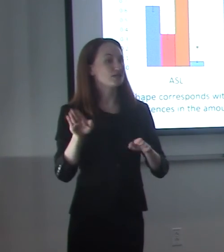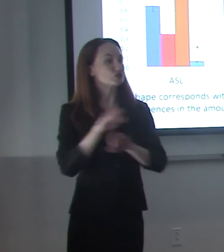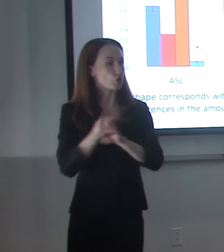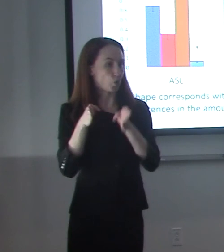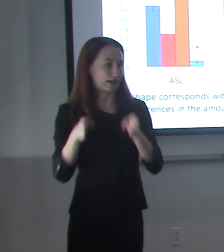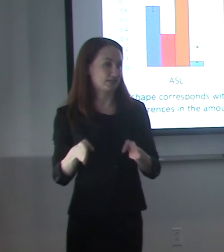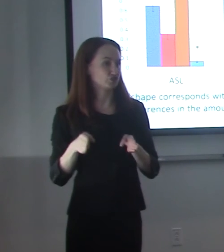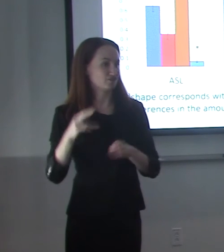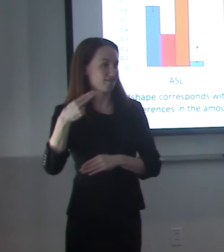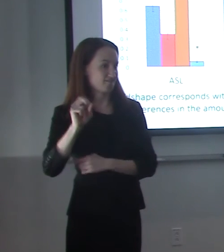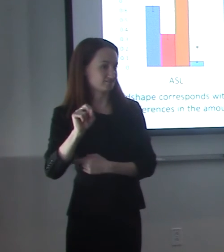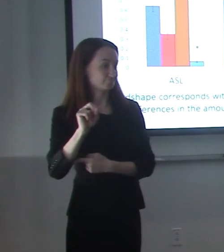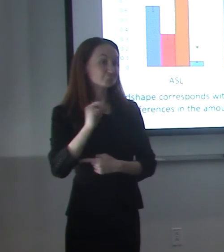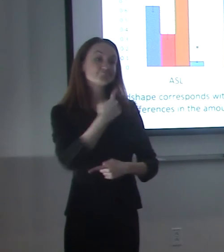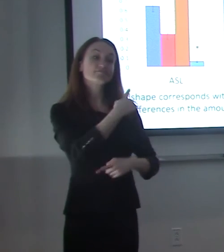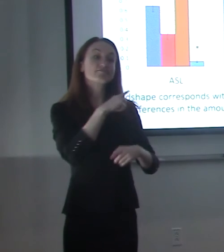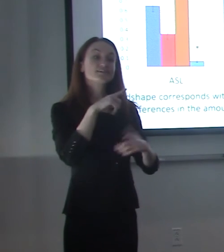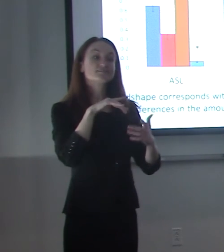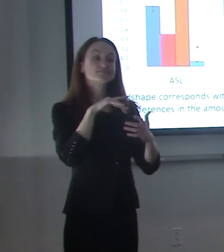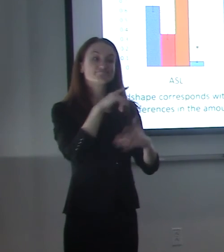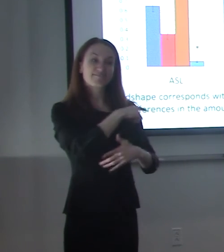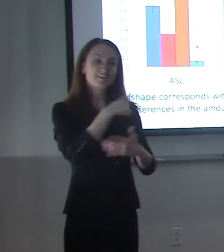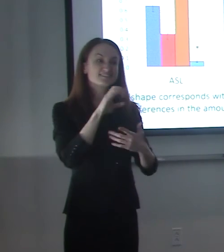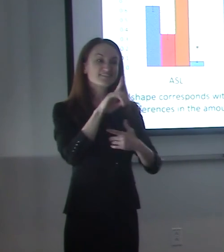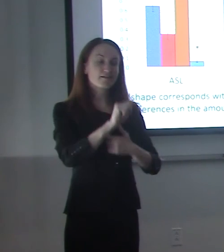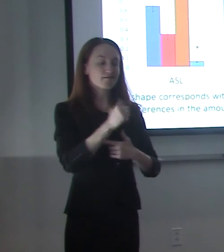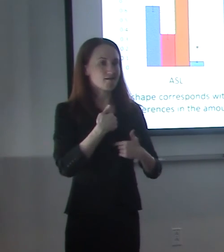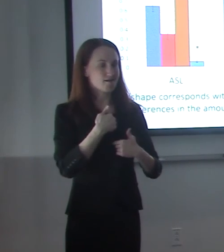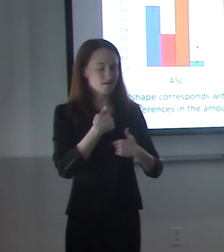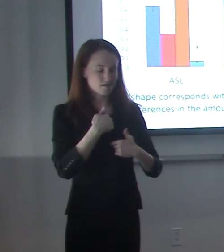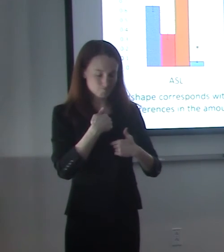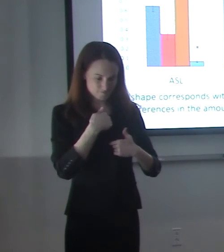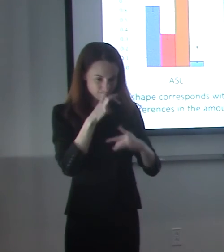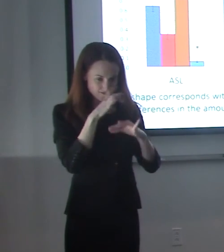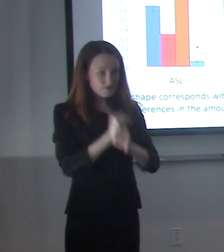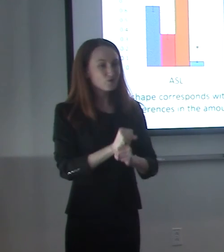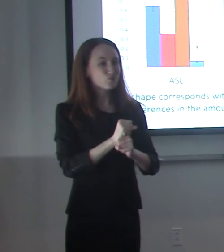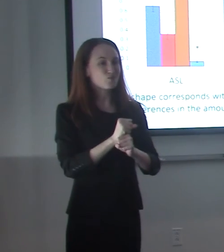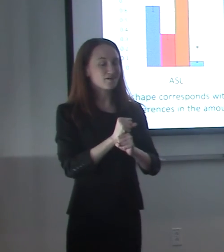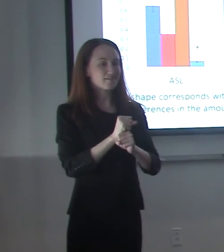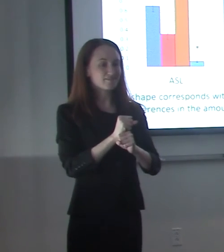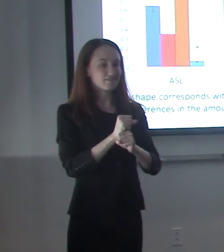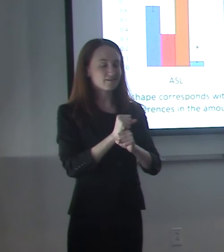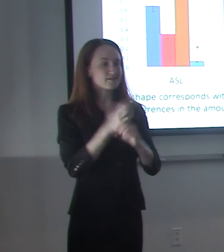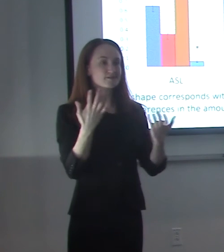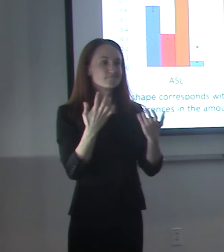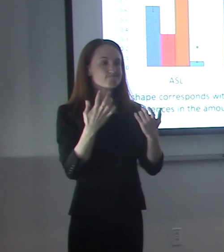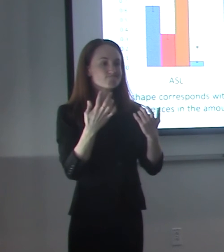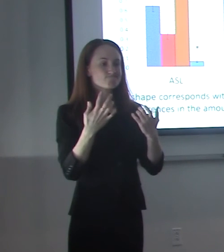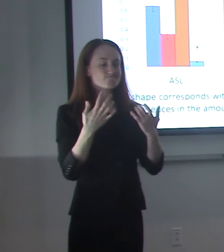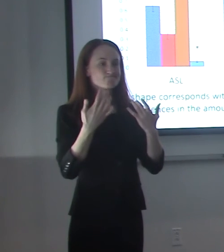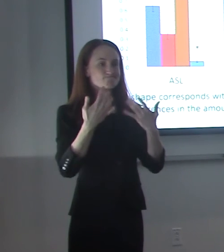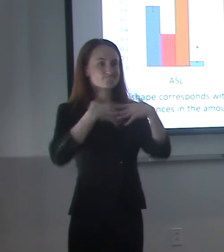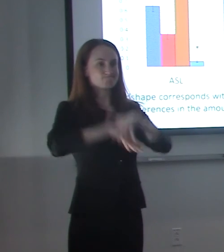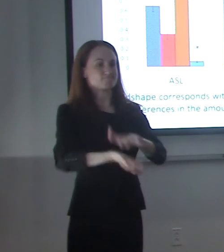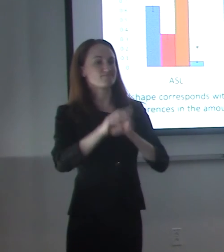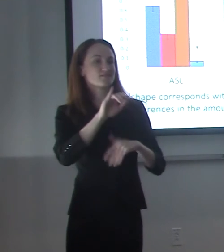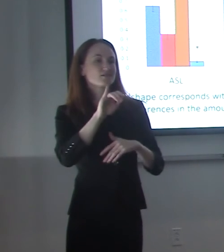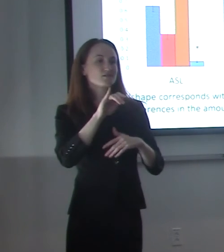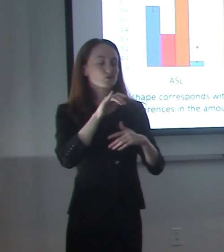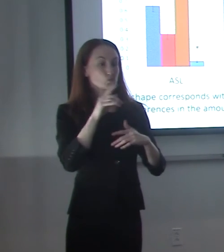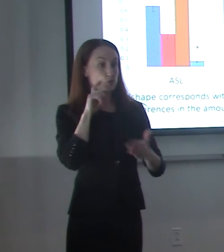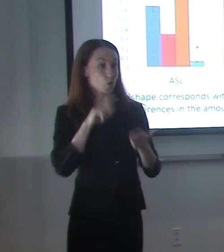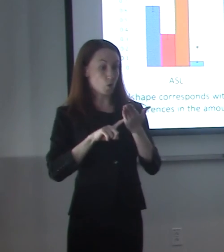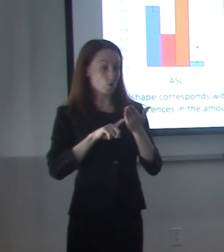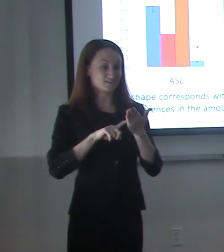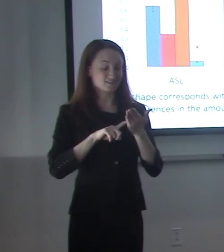this talk, for this work, I'm really interested in the interference cases, where you get the handshake